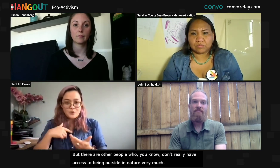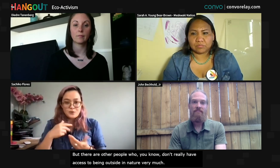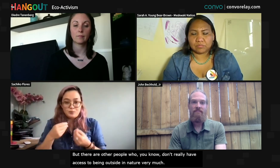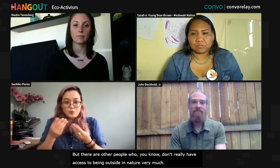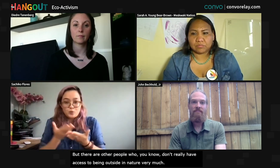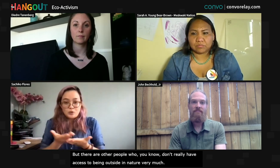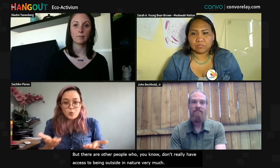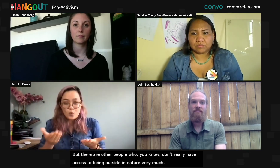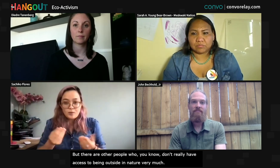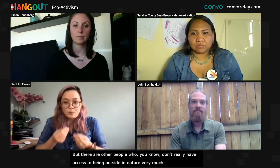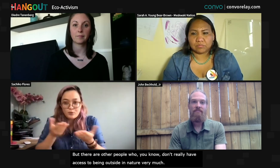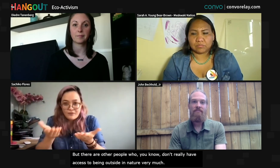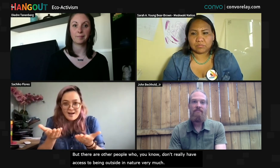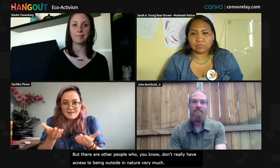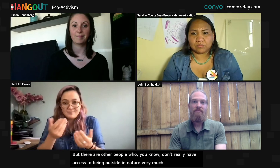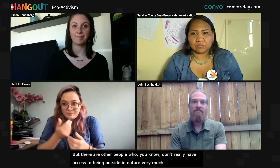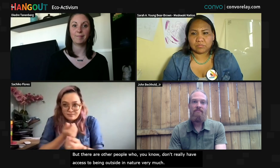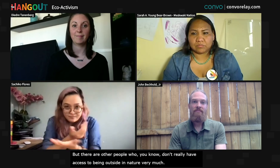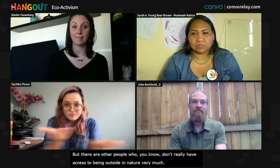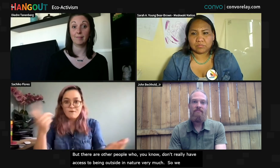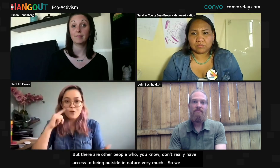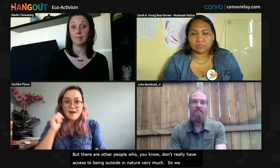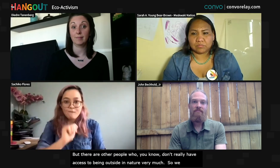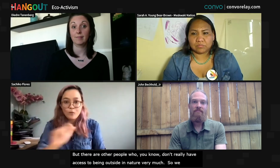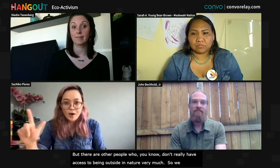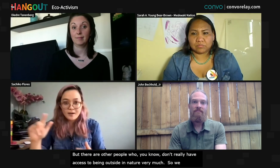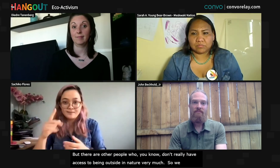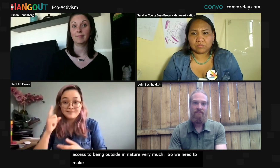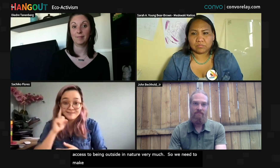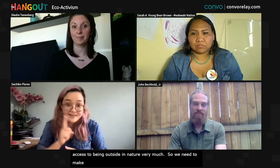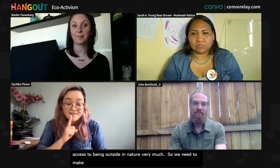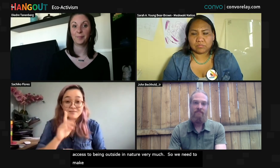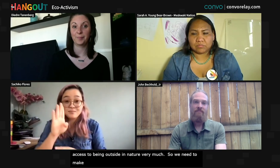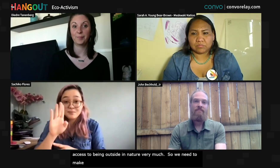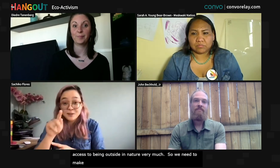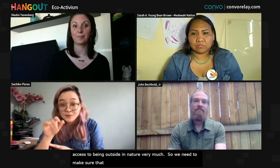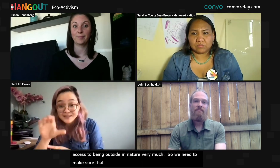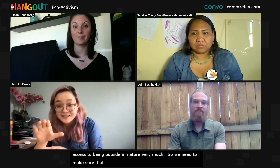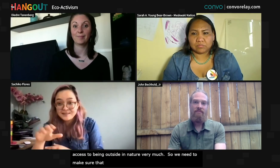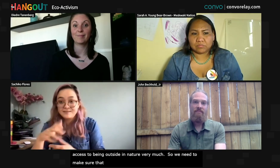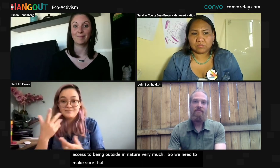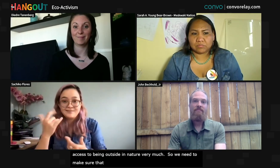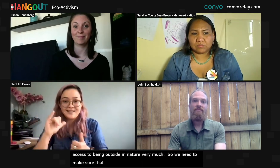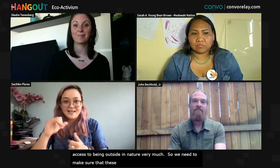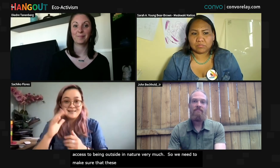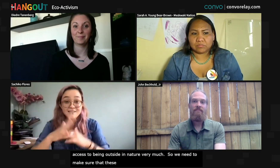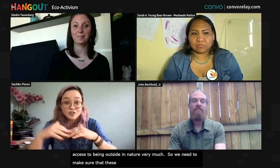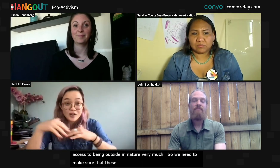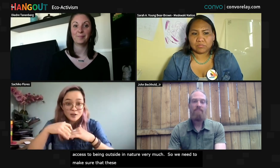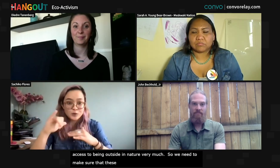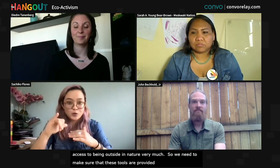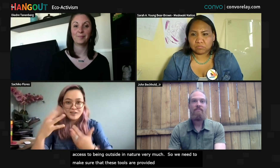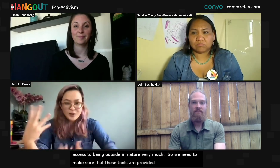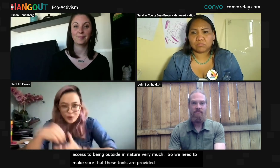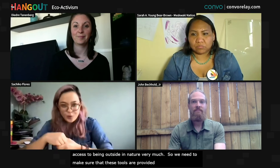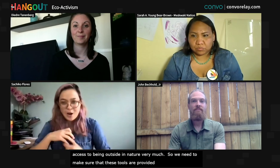So we need to make sure that these tools are provided for everybody, for